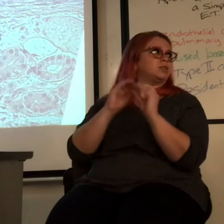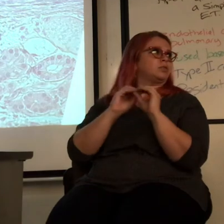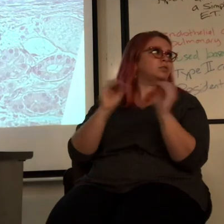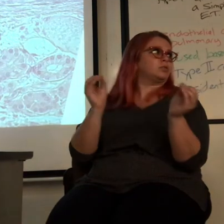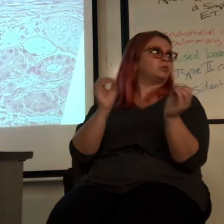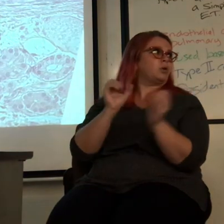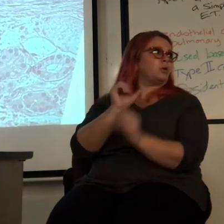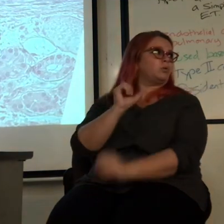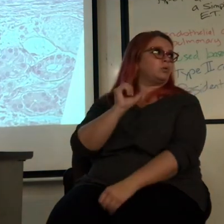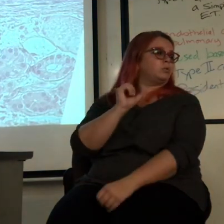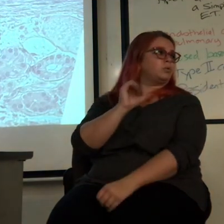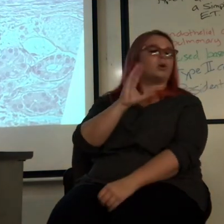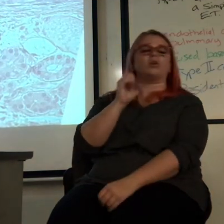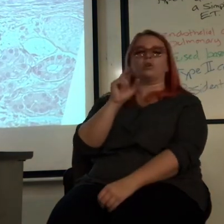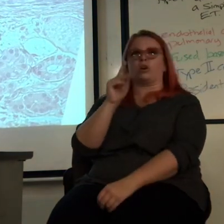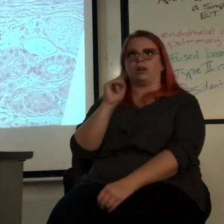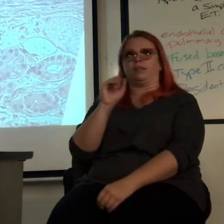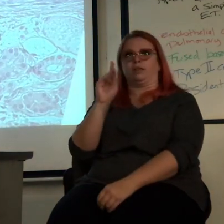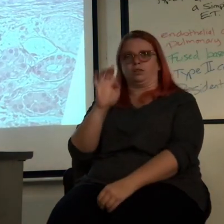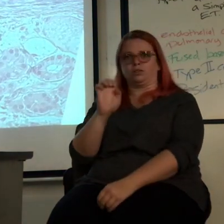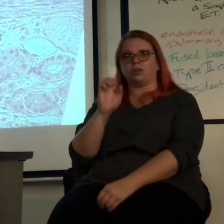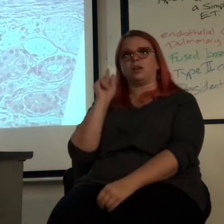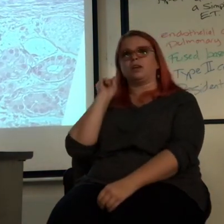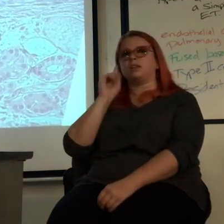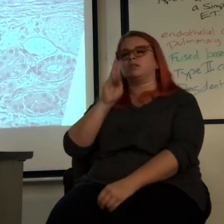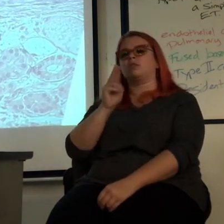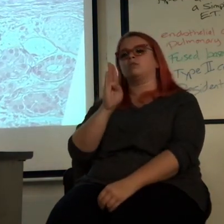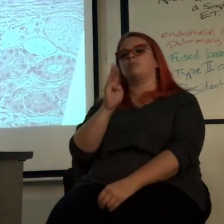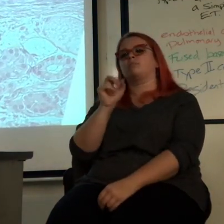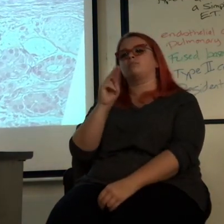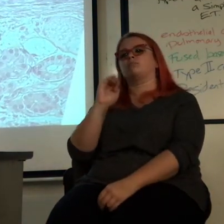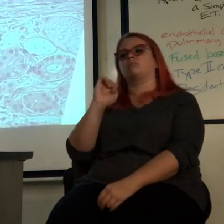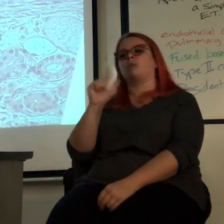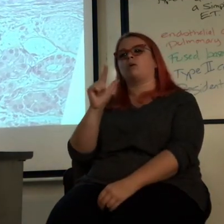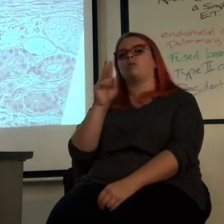This is the whole bronchial wall. This is just the mucosa